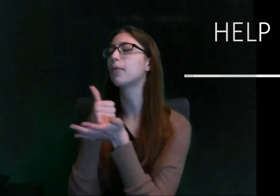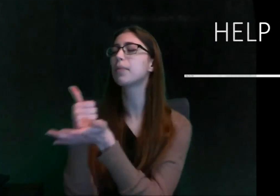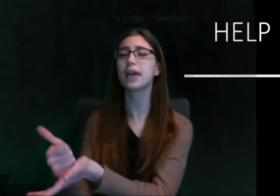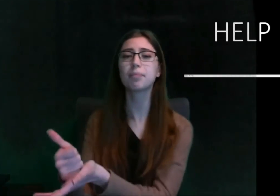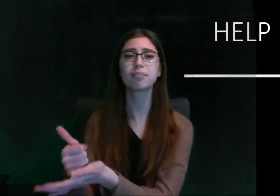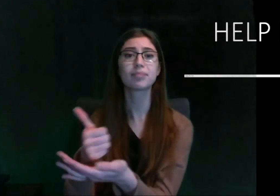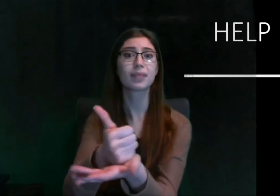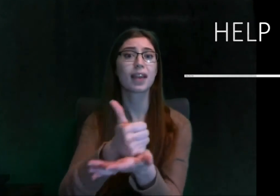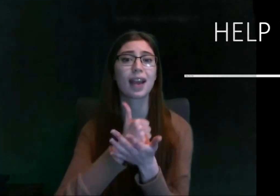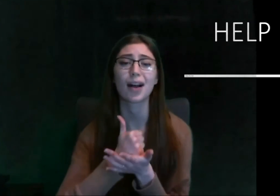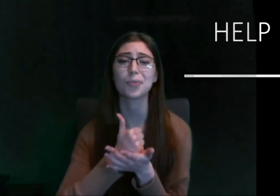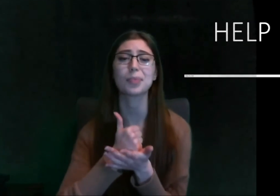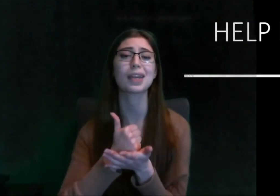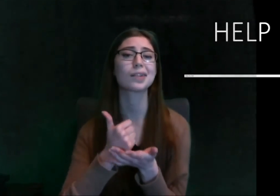them help me.